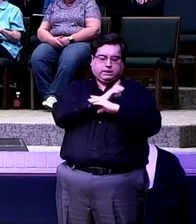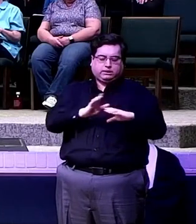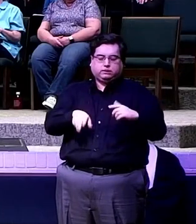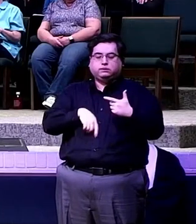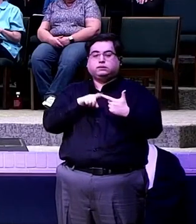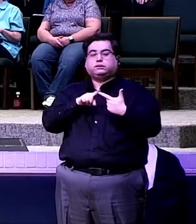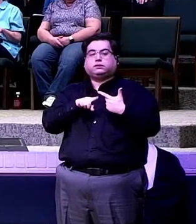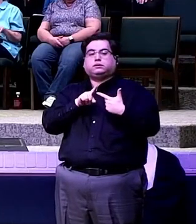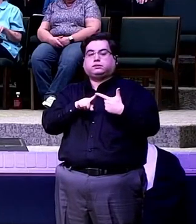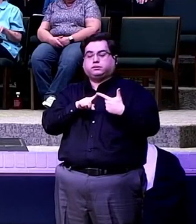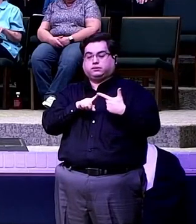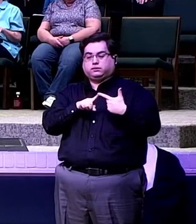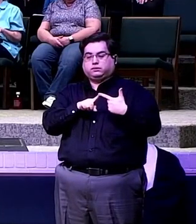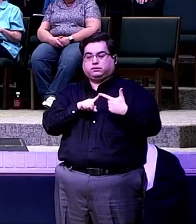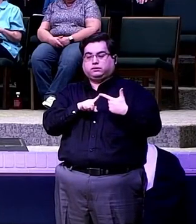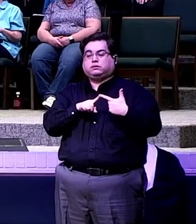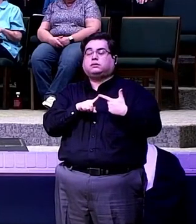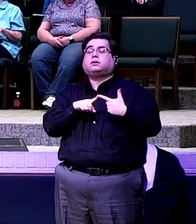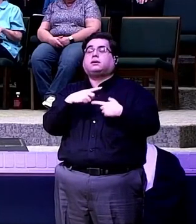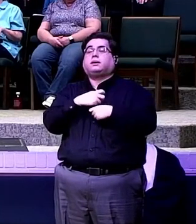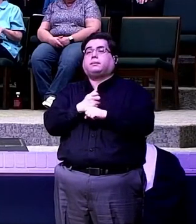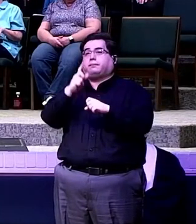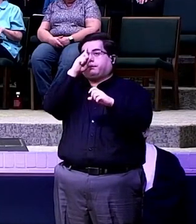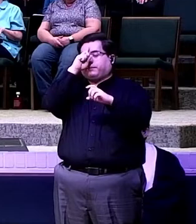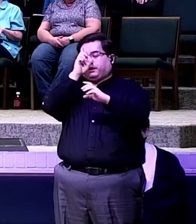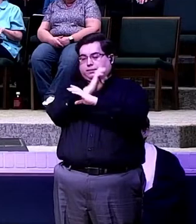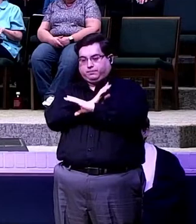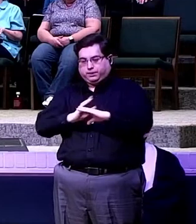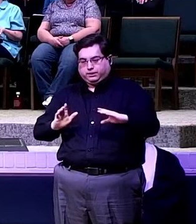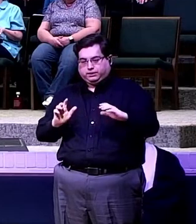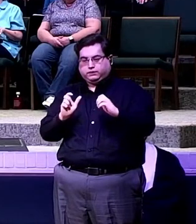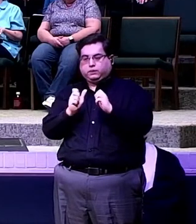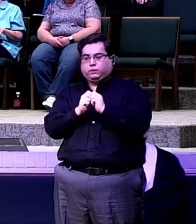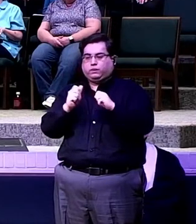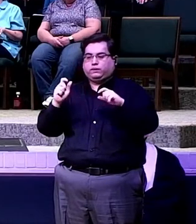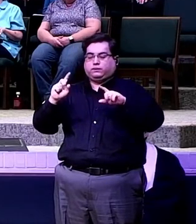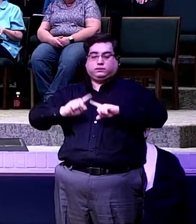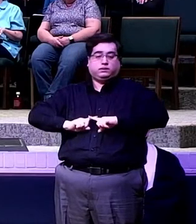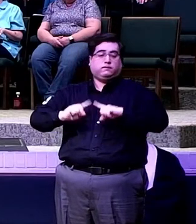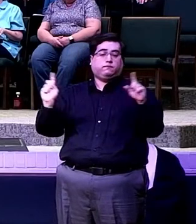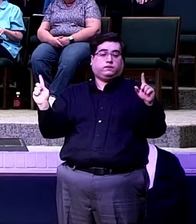Number two, make peace with difference.